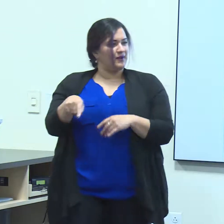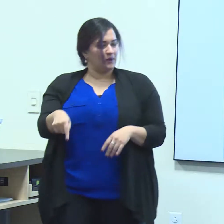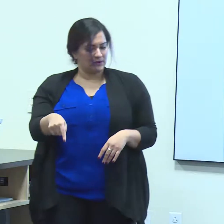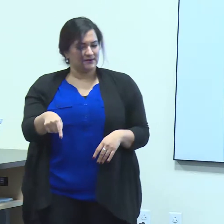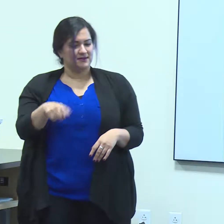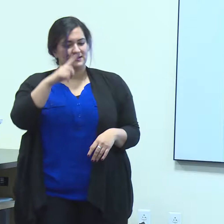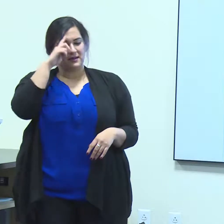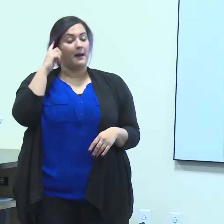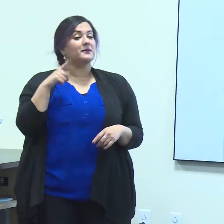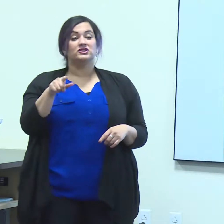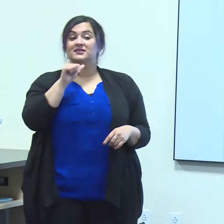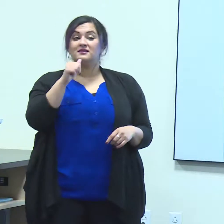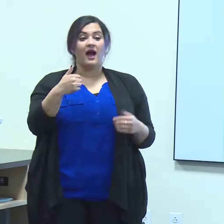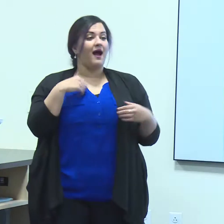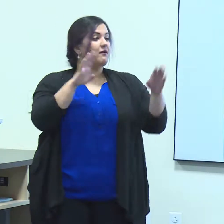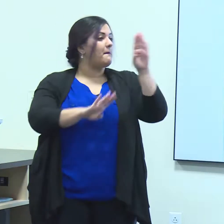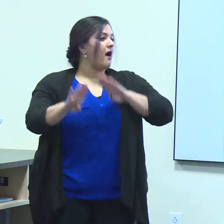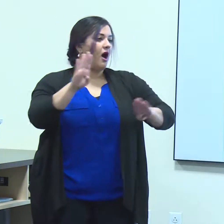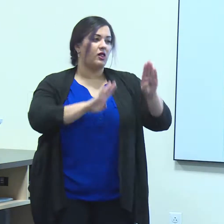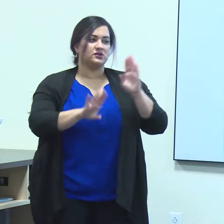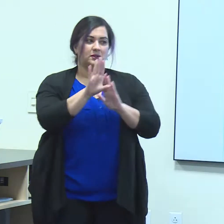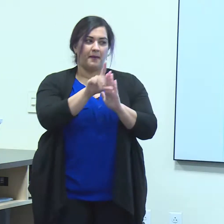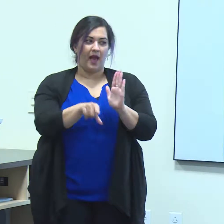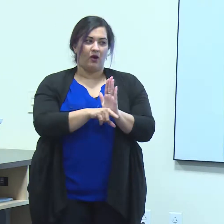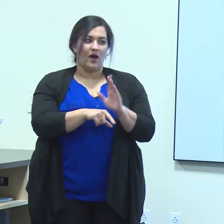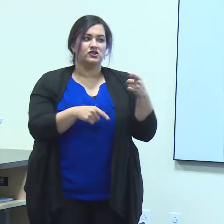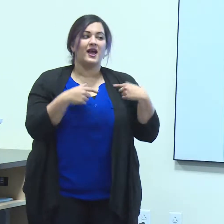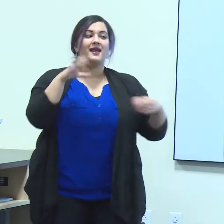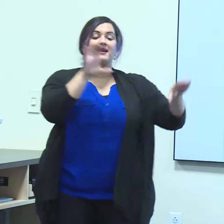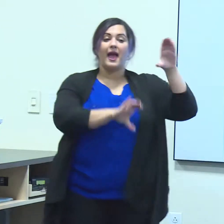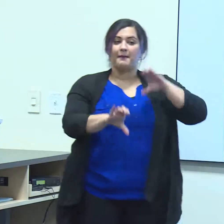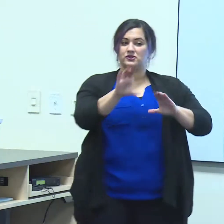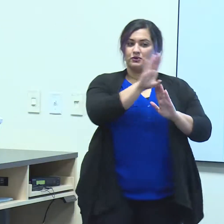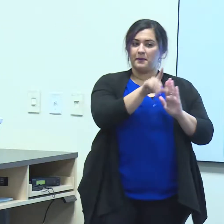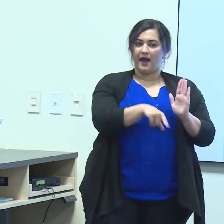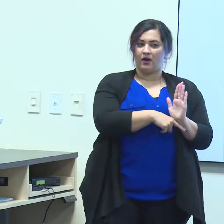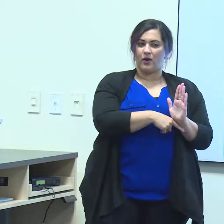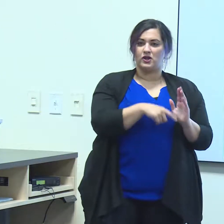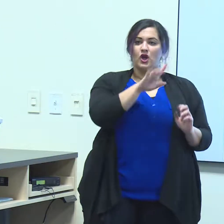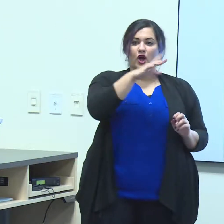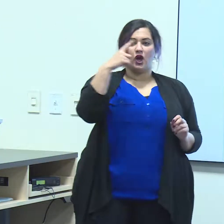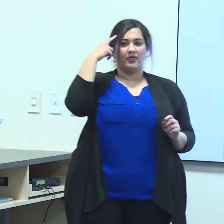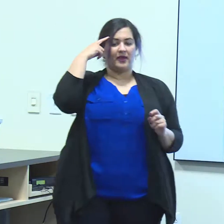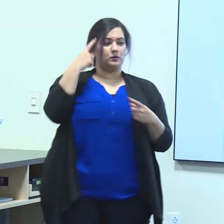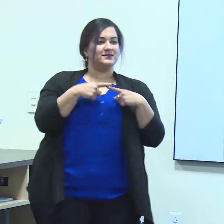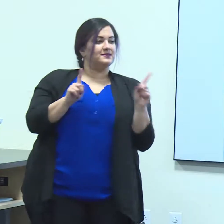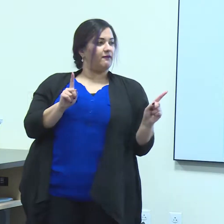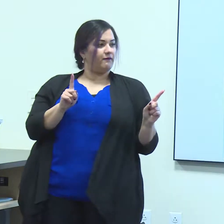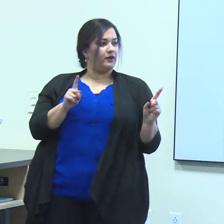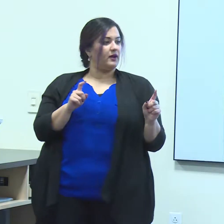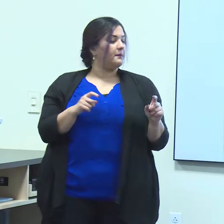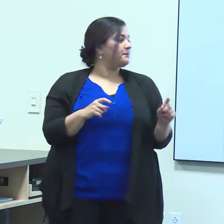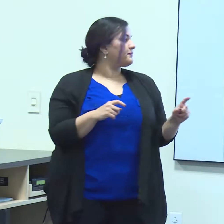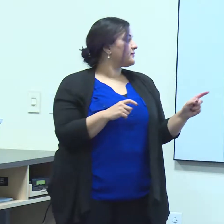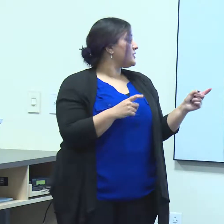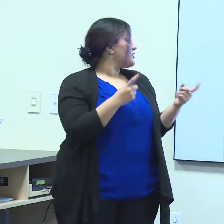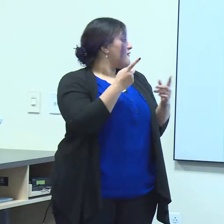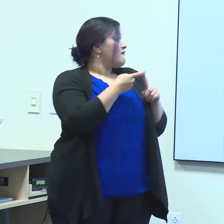sense. She did not have a biology background. She had a chemistry background. So her thinking was a bit different